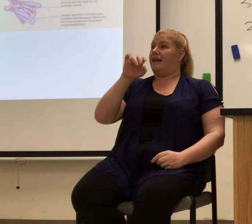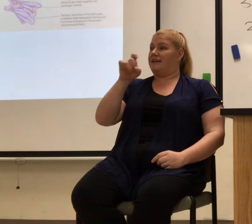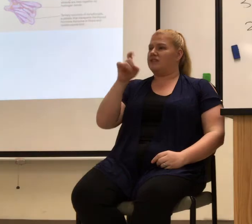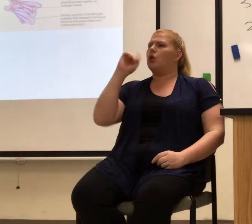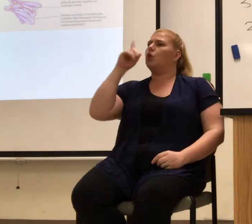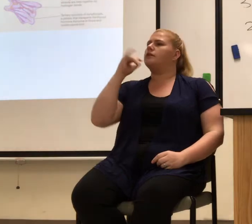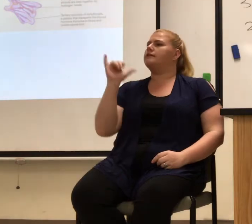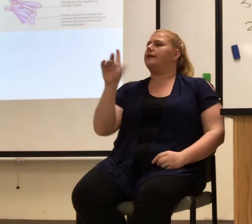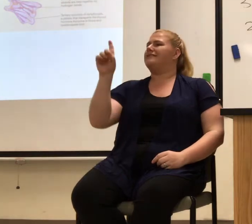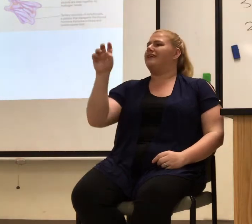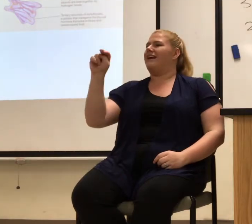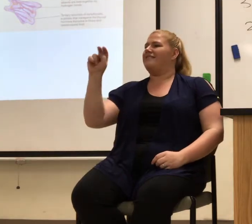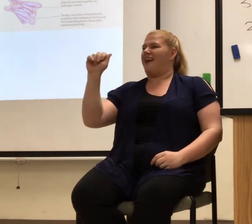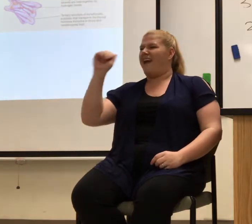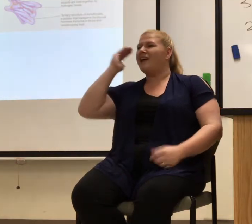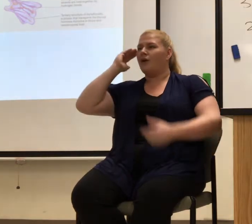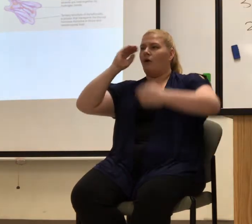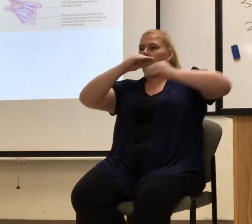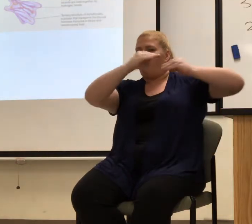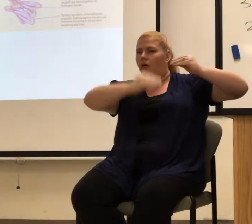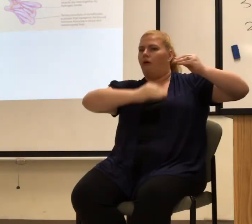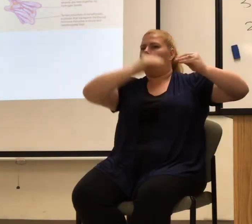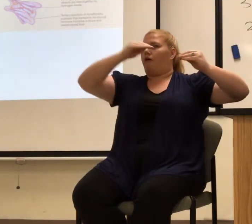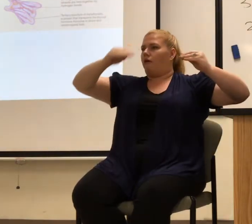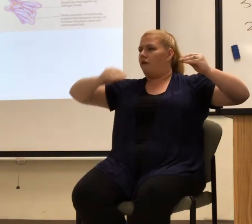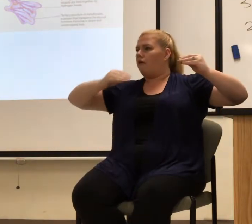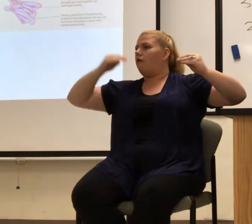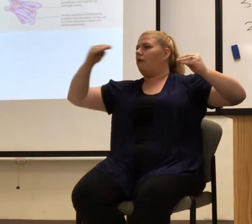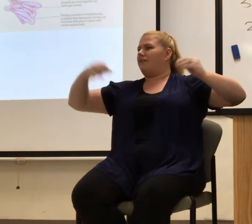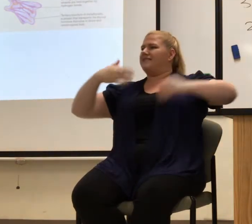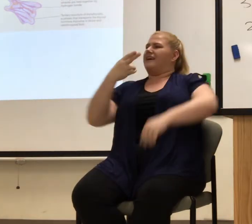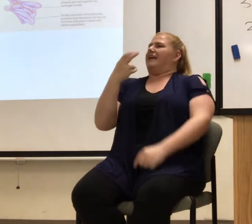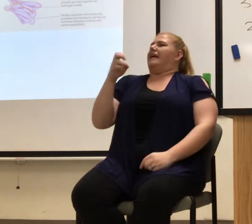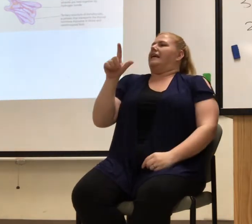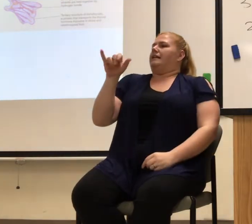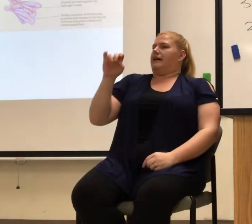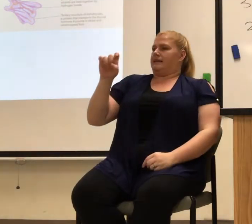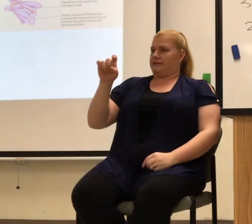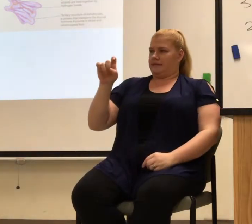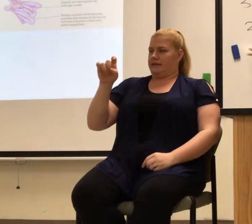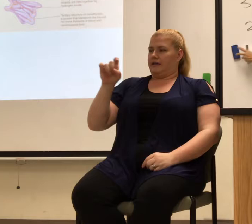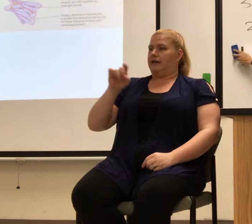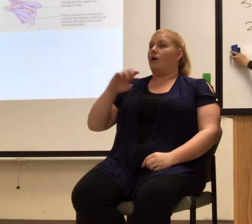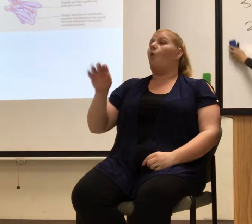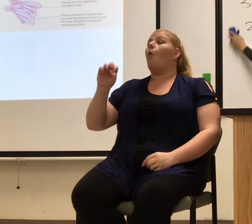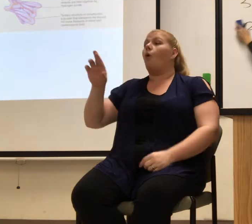in a row, in series, one after the other. They're continuous.